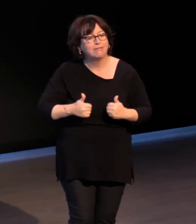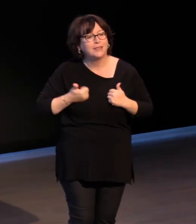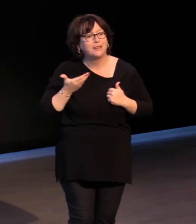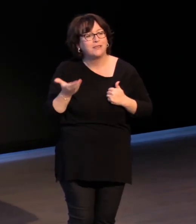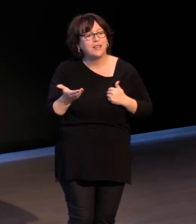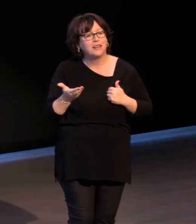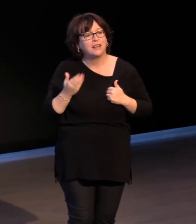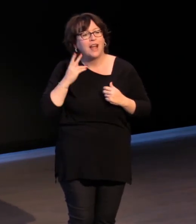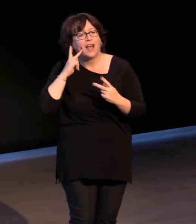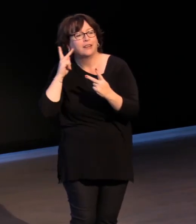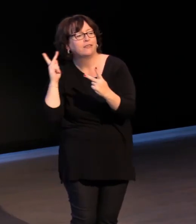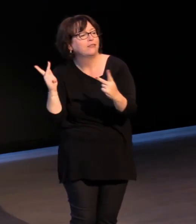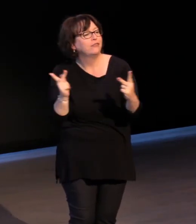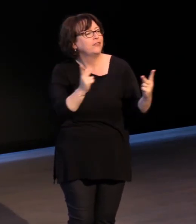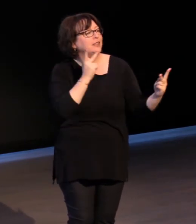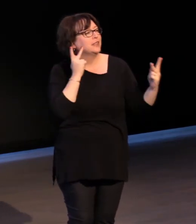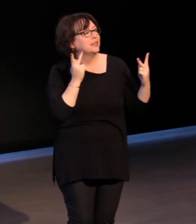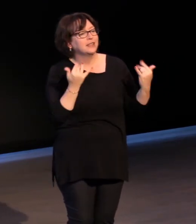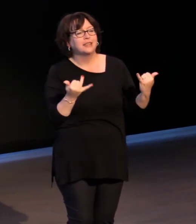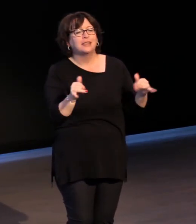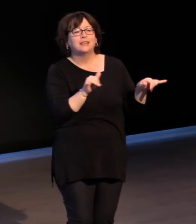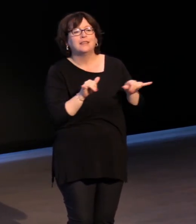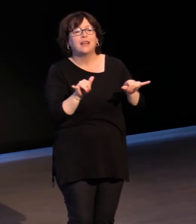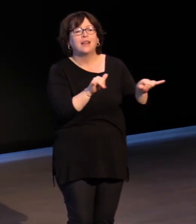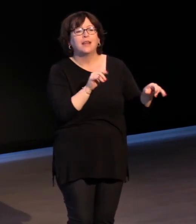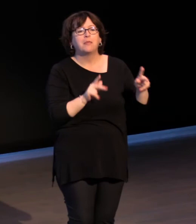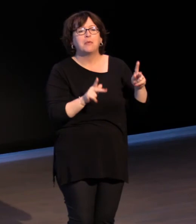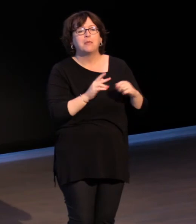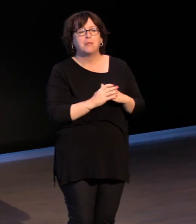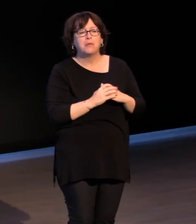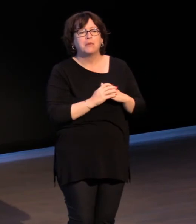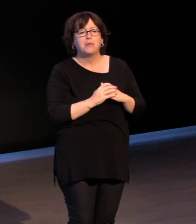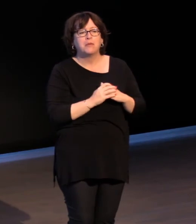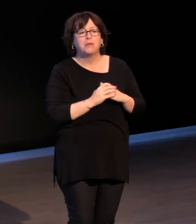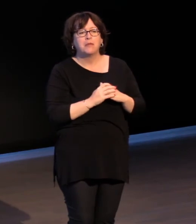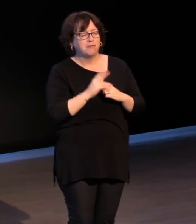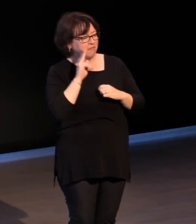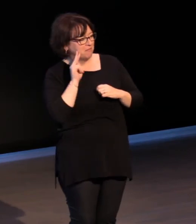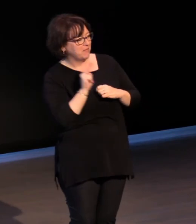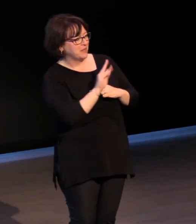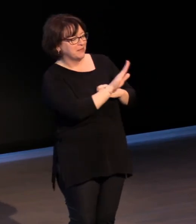I visit these people. I lift up their kids.